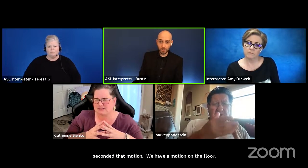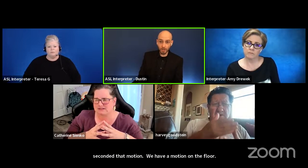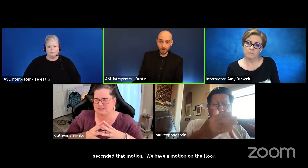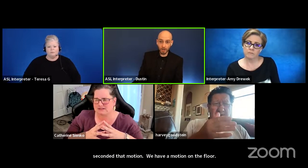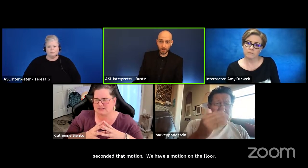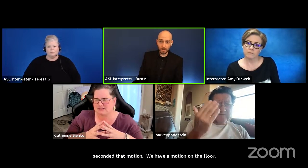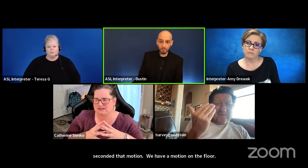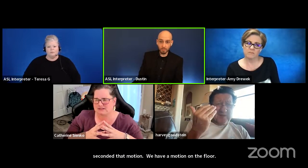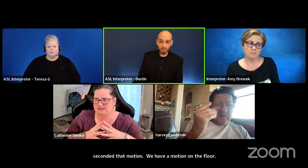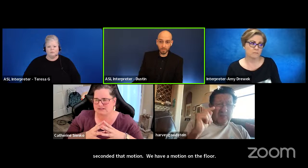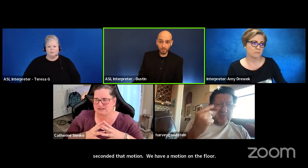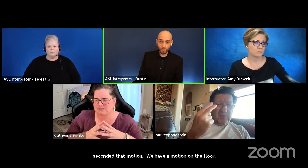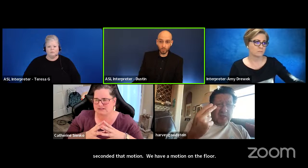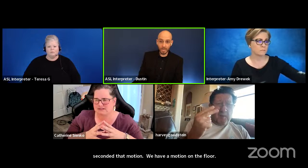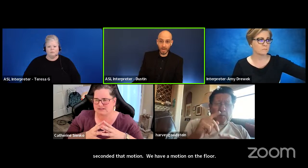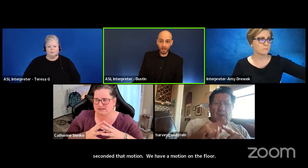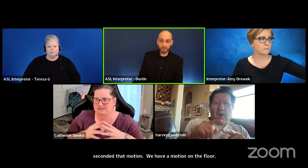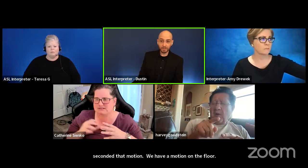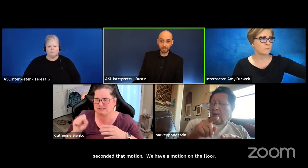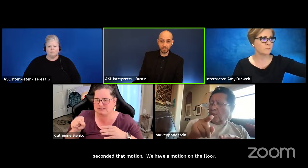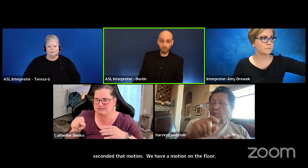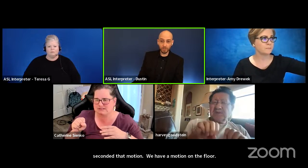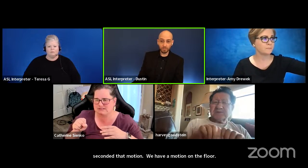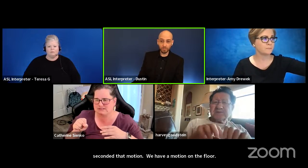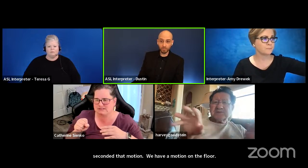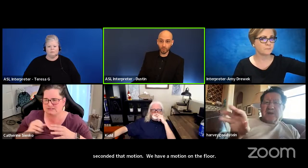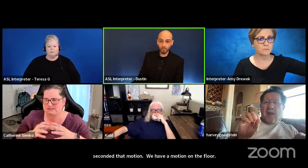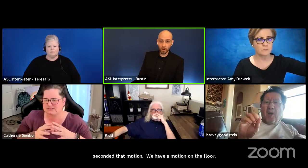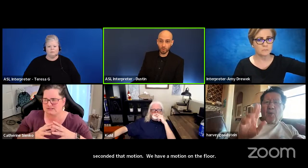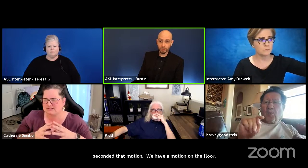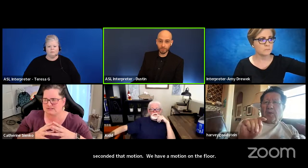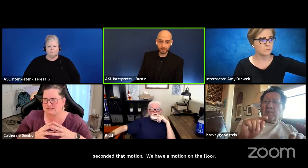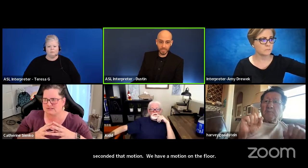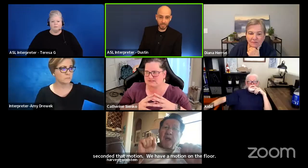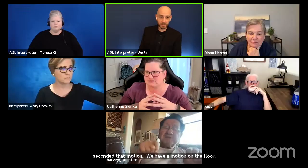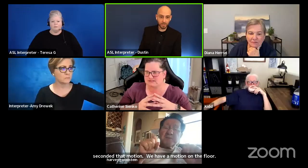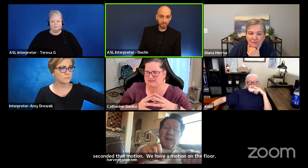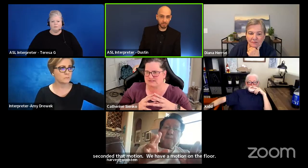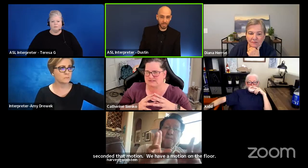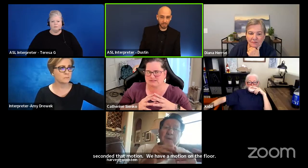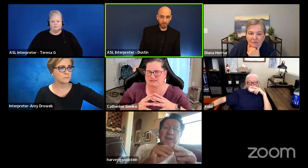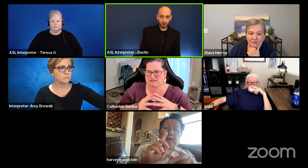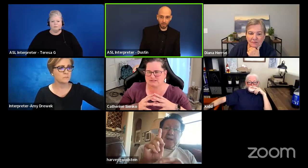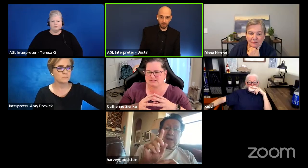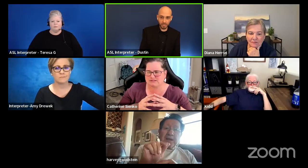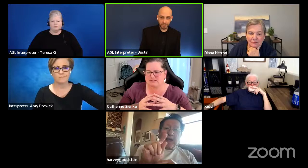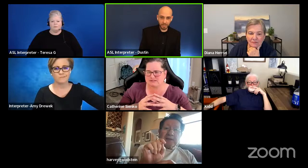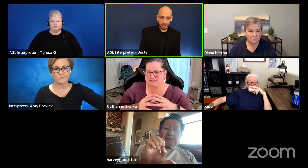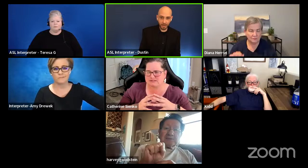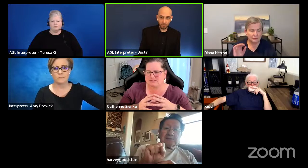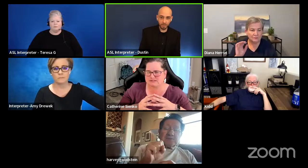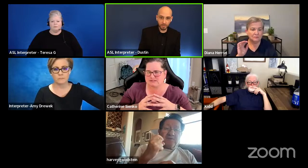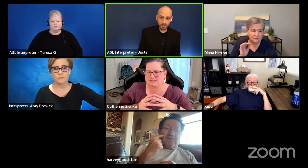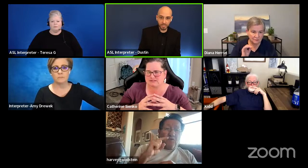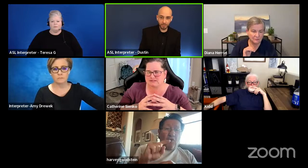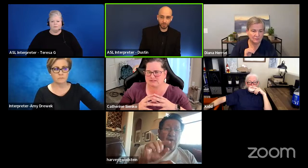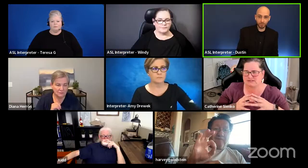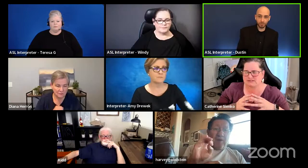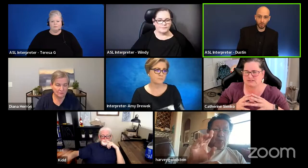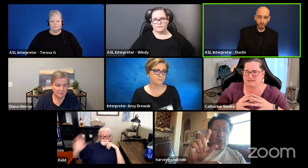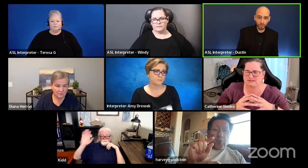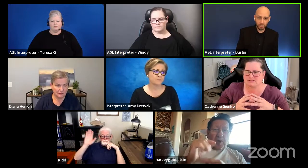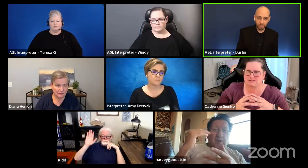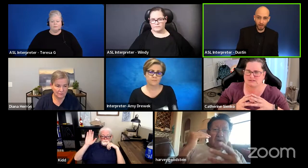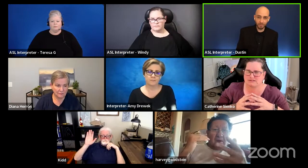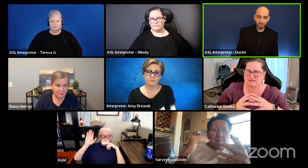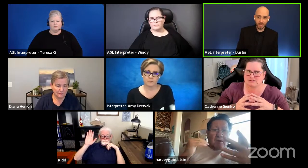vote. We had someone propose the 15th, but some dates had already been sent out, the